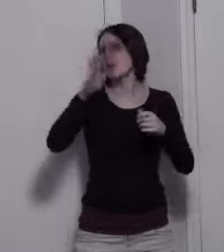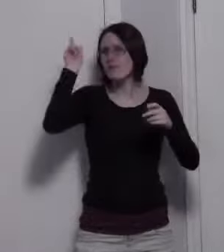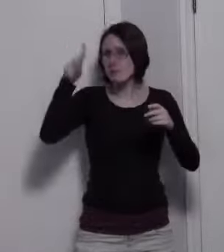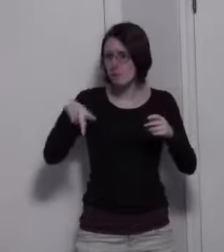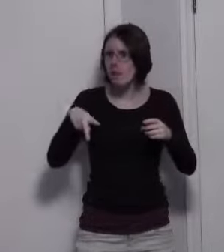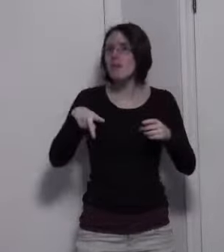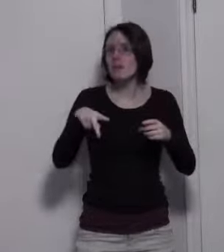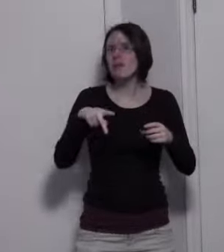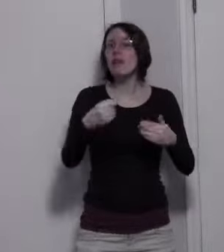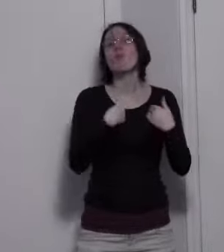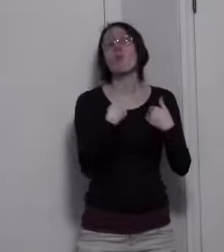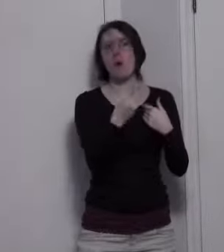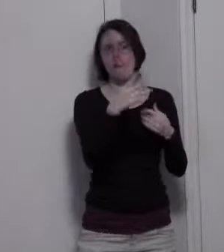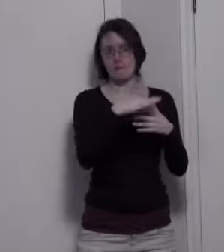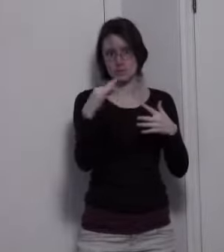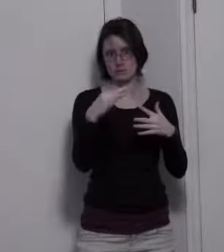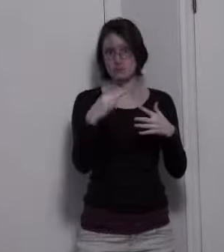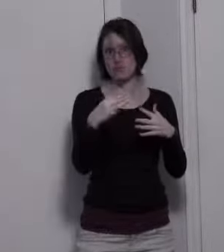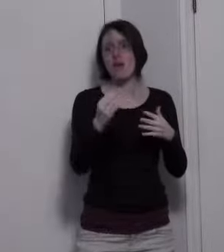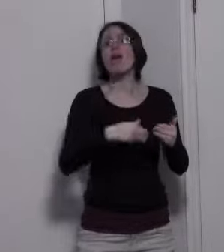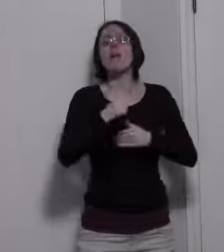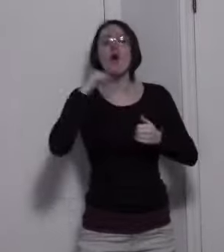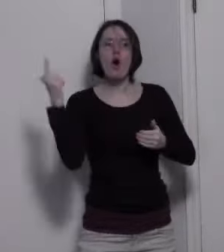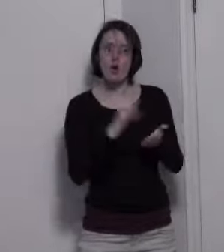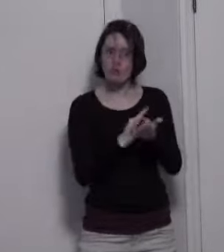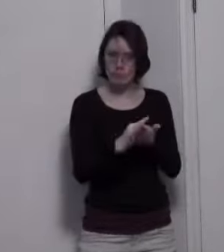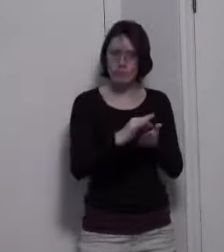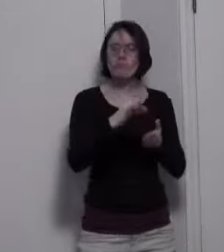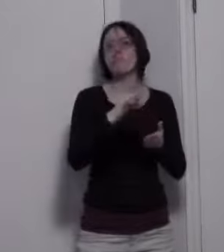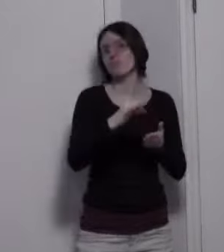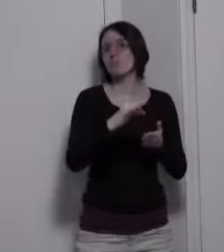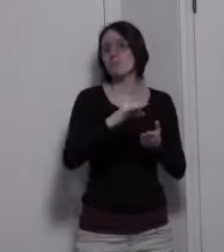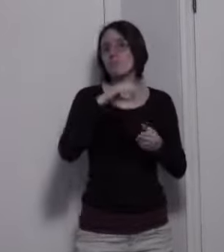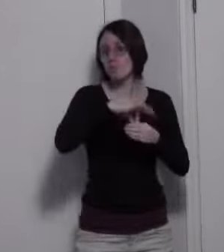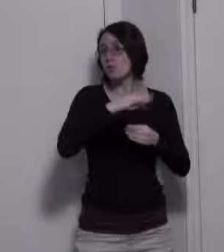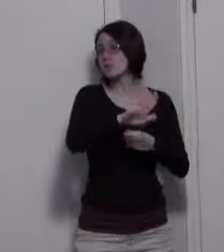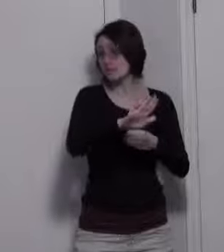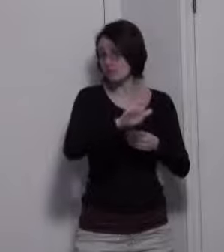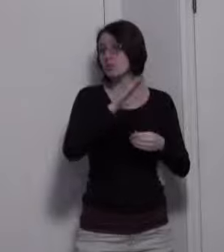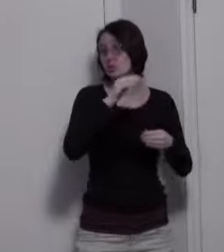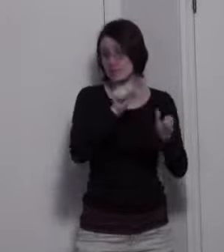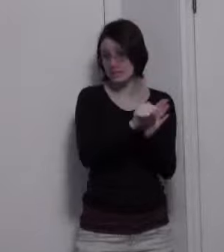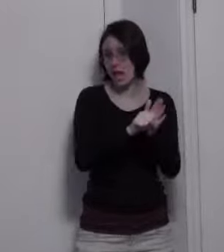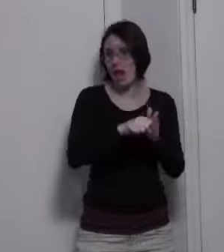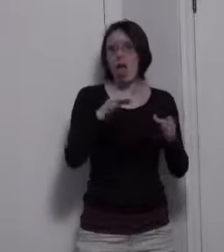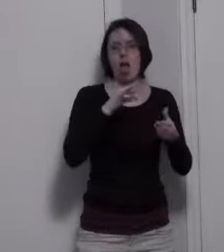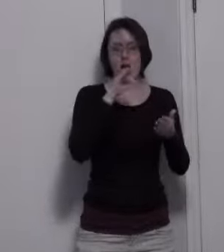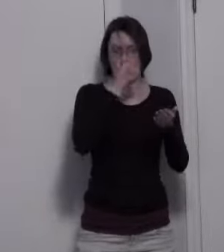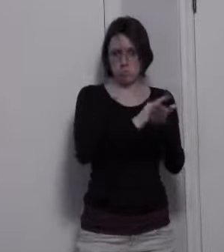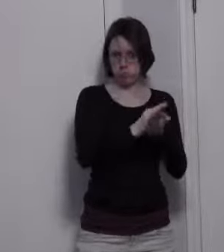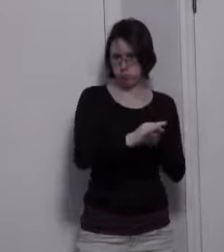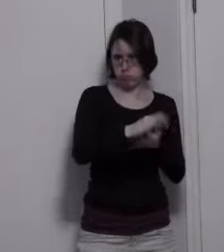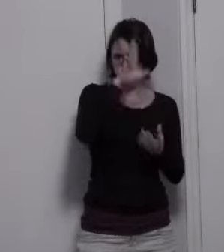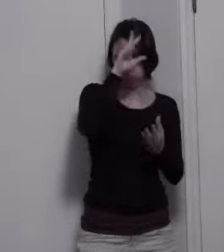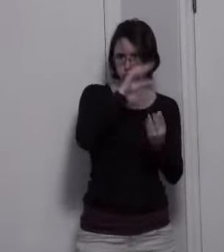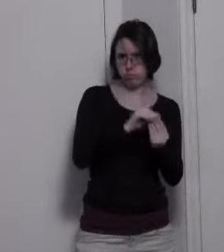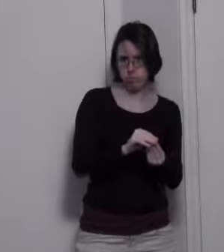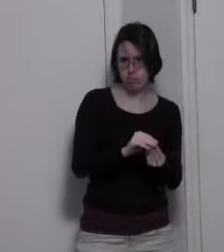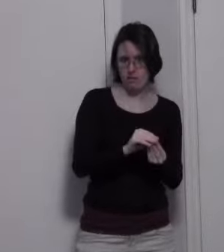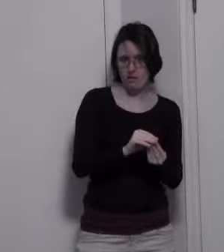choice. Then, all the votes in your state are counted. The candidate with the most statewide votes becomes the candidate your state